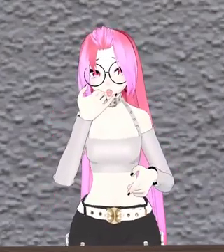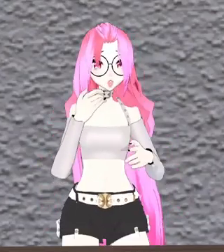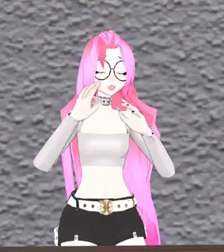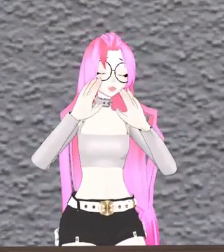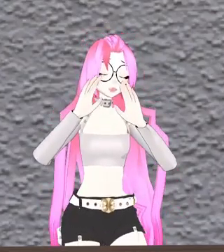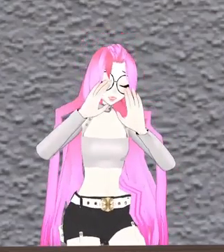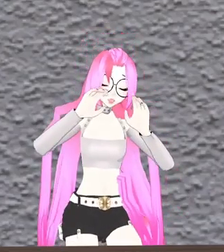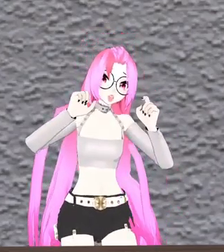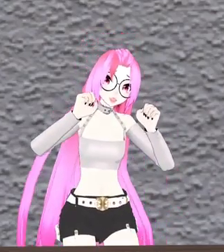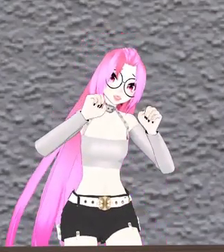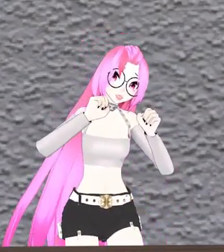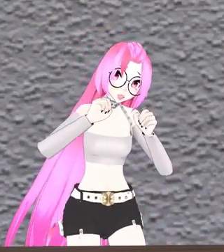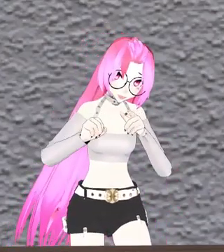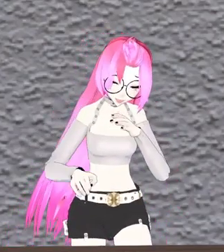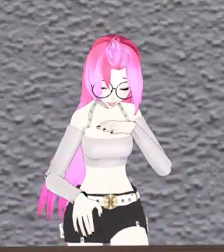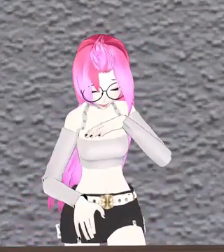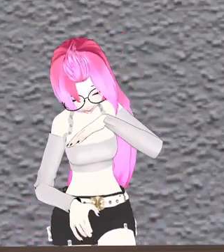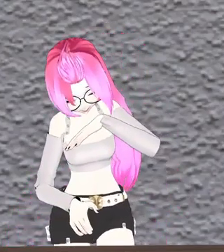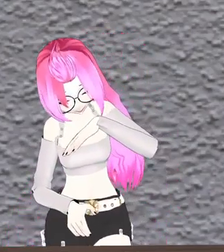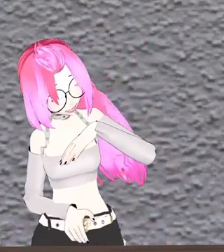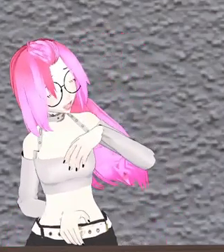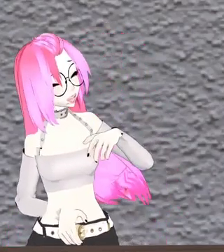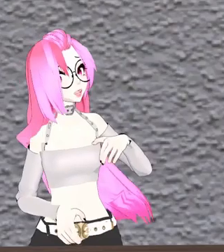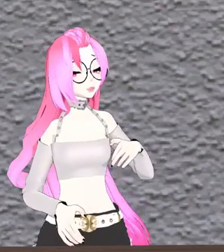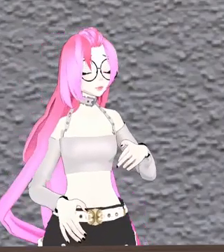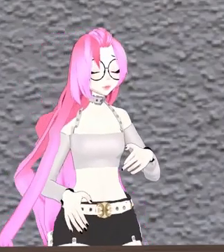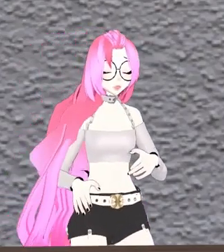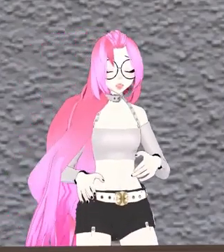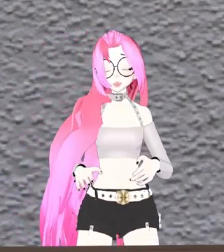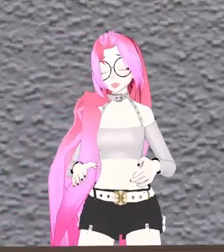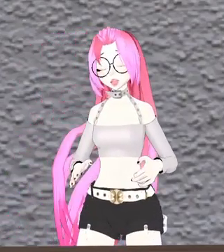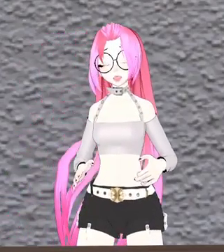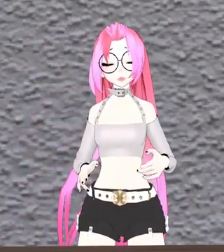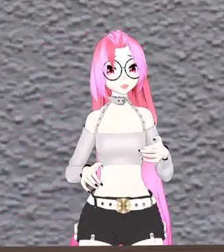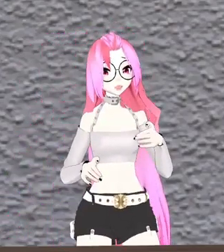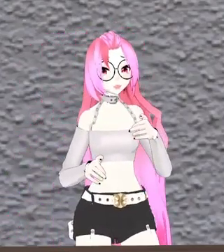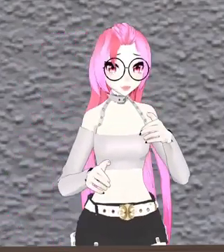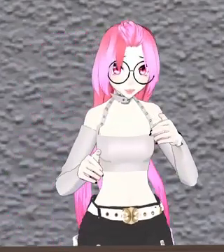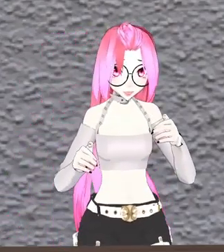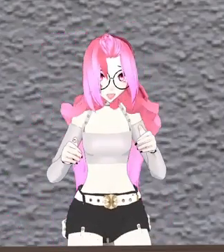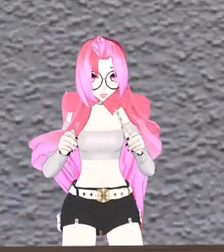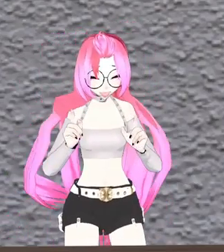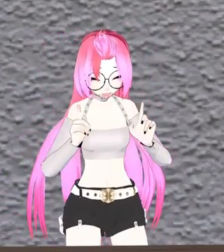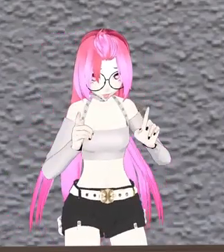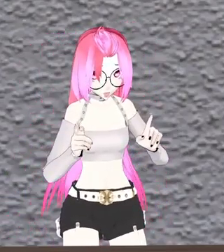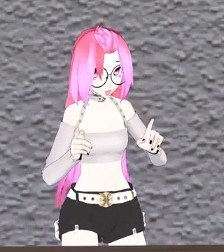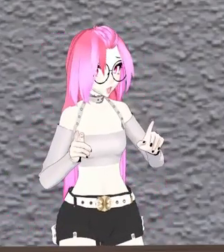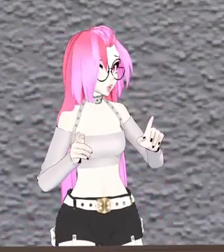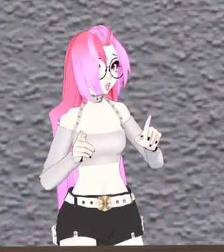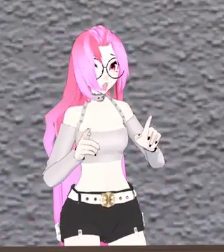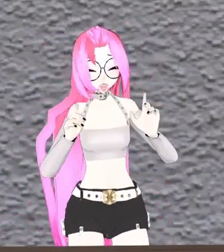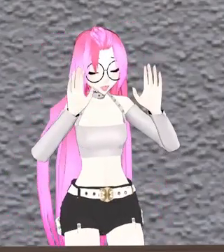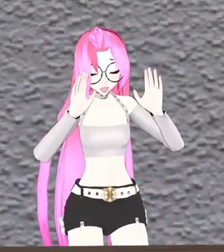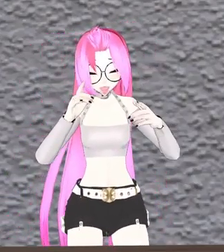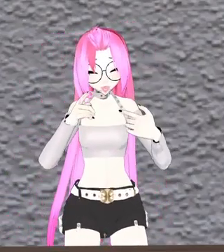testing! And he's like, screaming as loud as he can. Okay, sorry. I get sidetracked easily, can you tell?